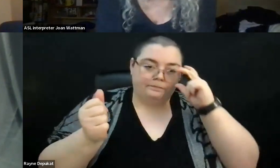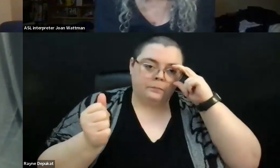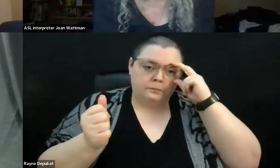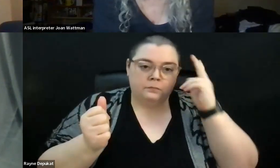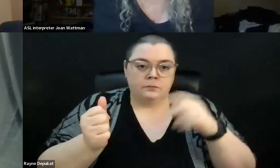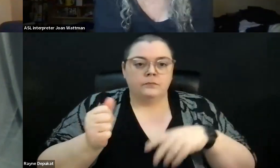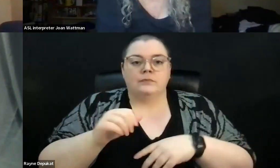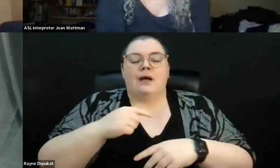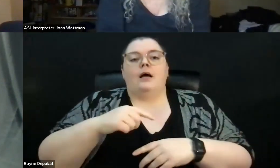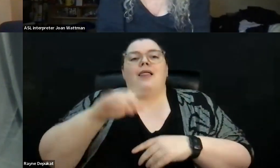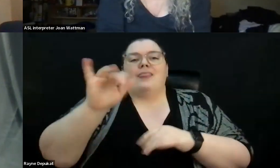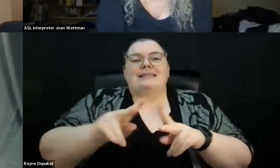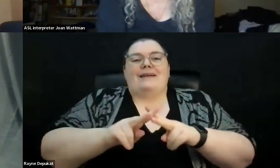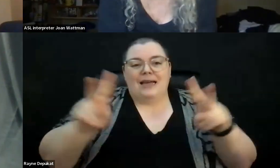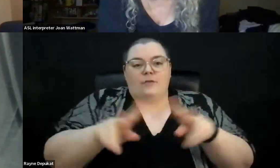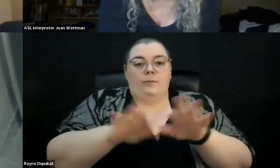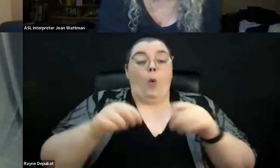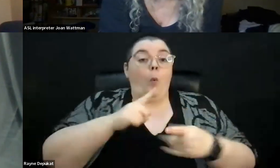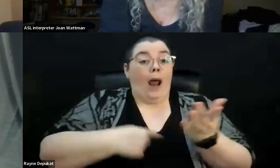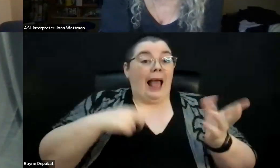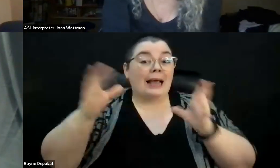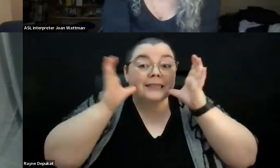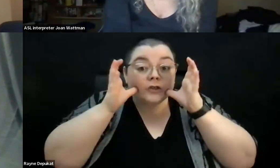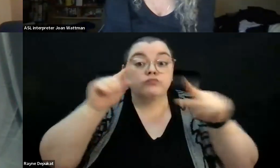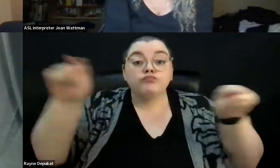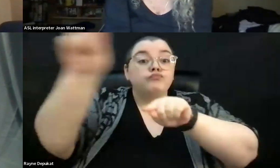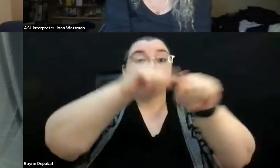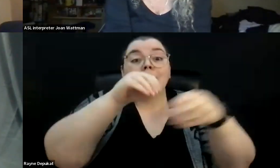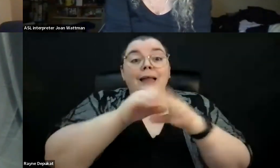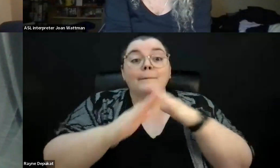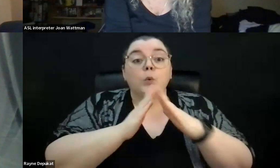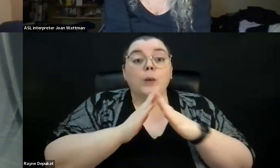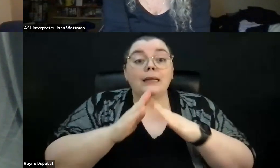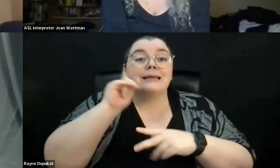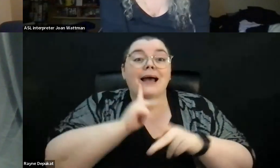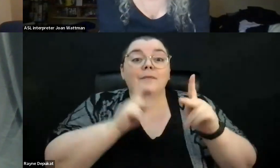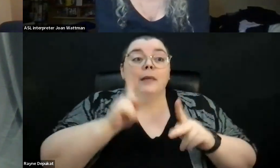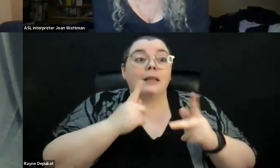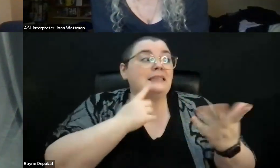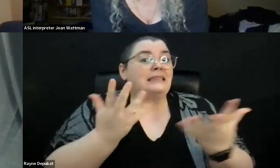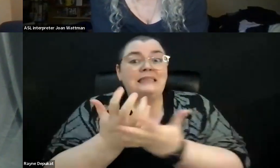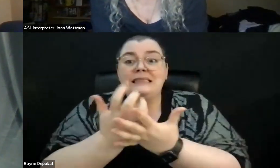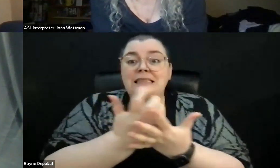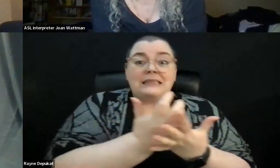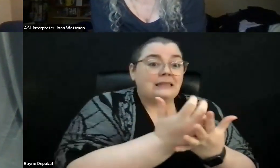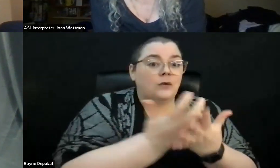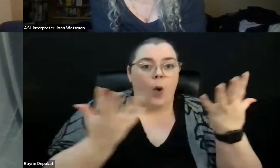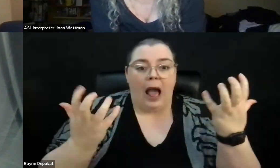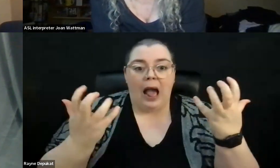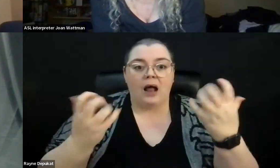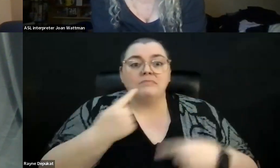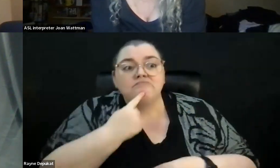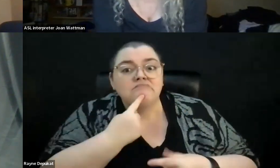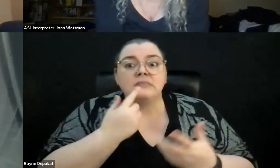had more, but we need a more permanent solution because we're noticing it really falling off. And when I hear people in the community,